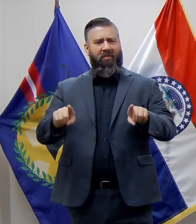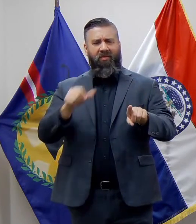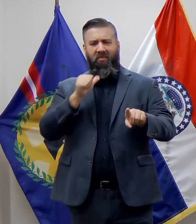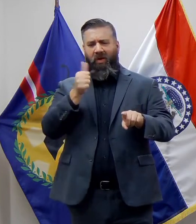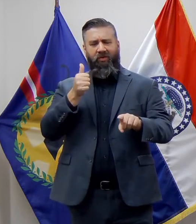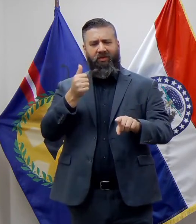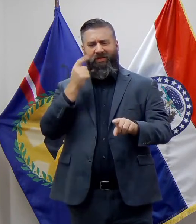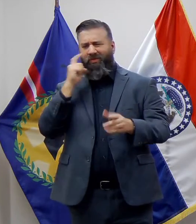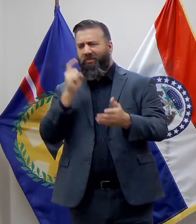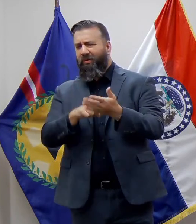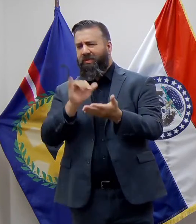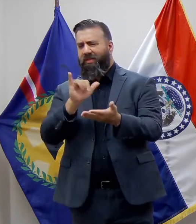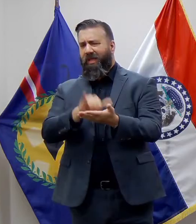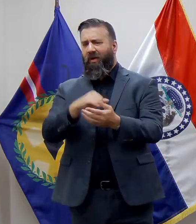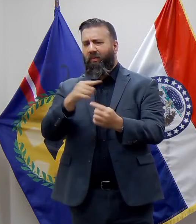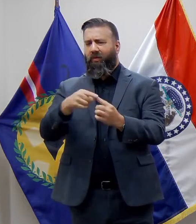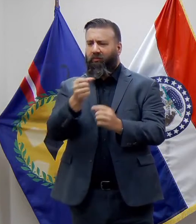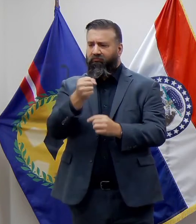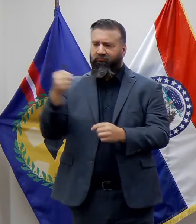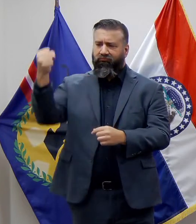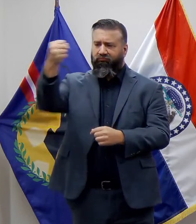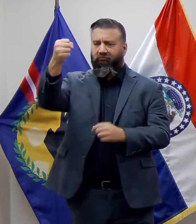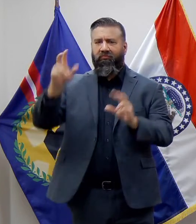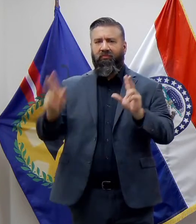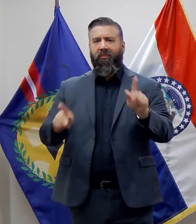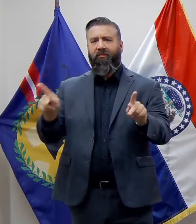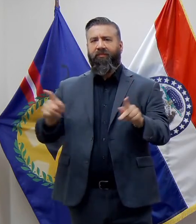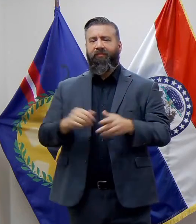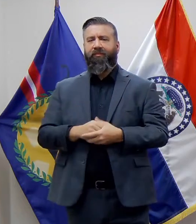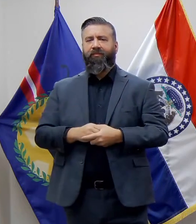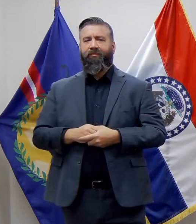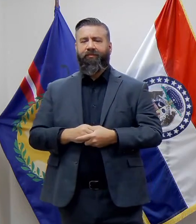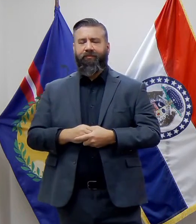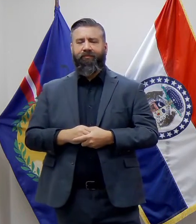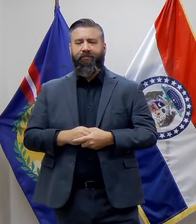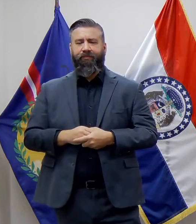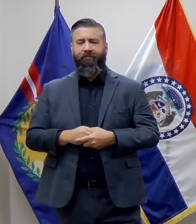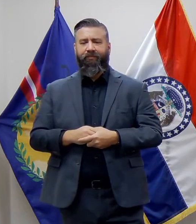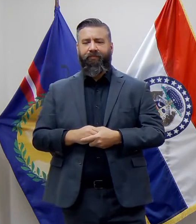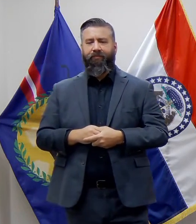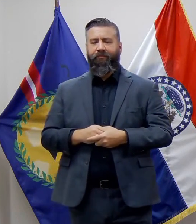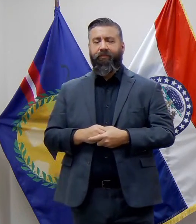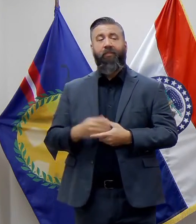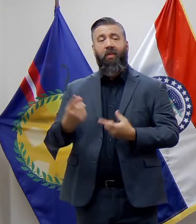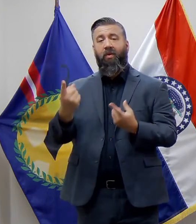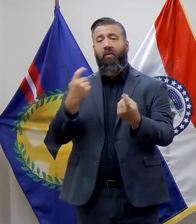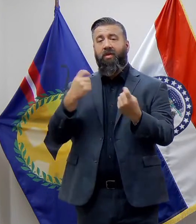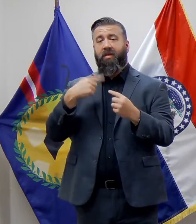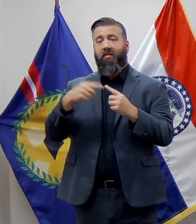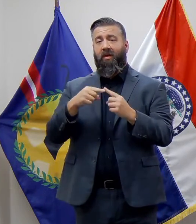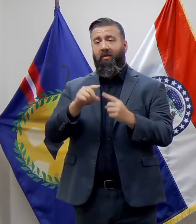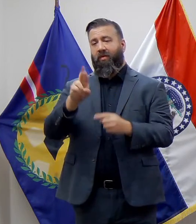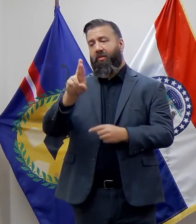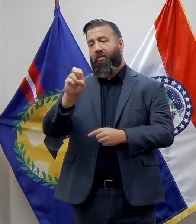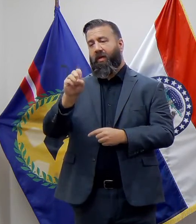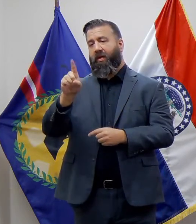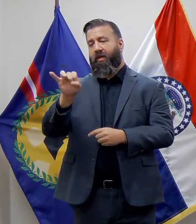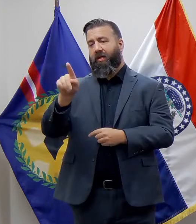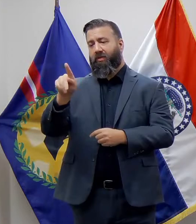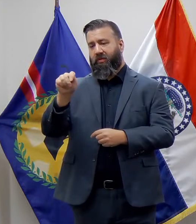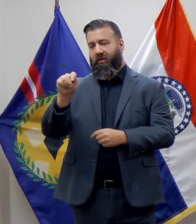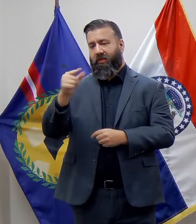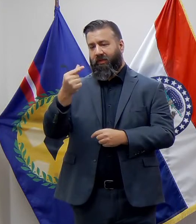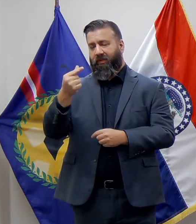catch that when you were appointing them. So the question is about the redistricting commission, and redistricting